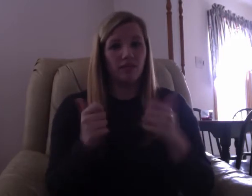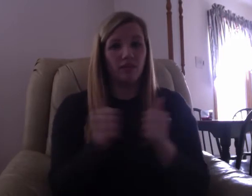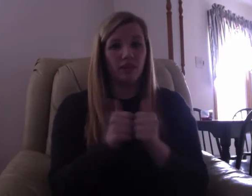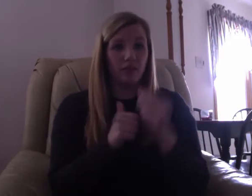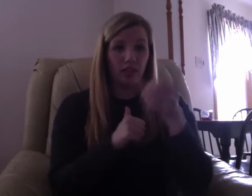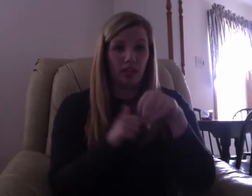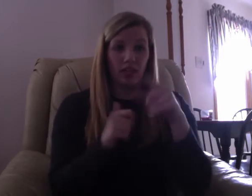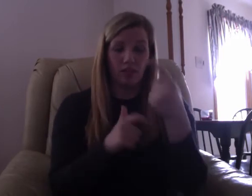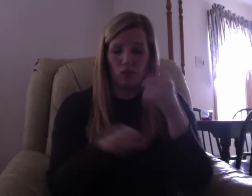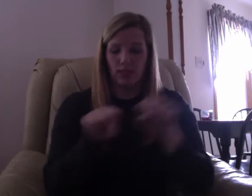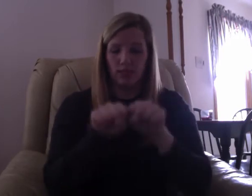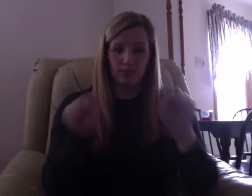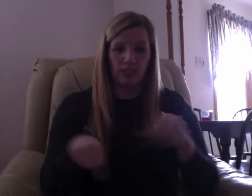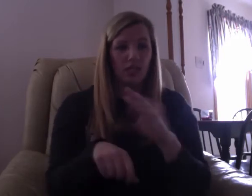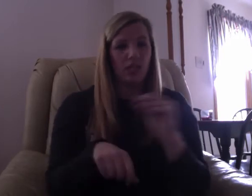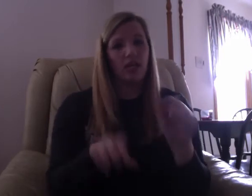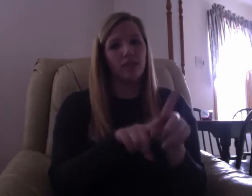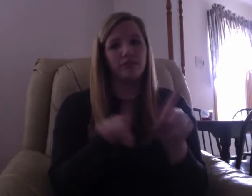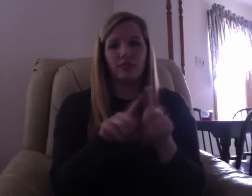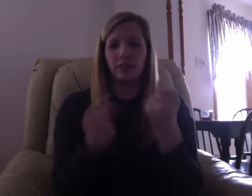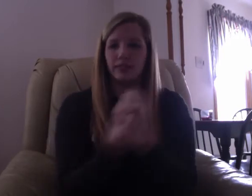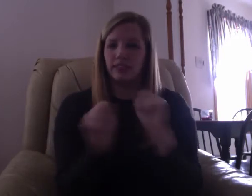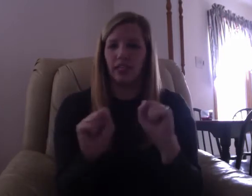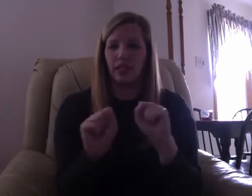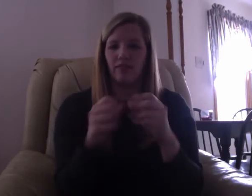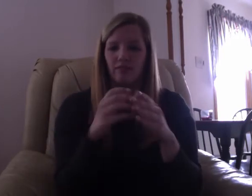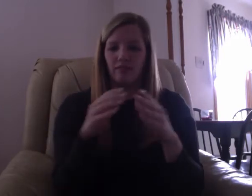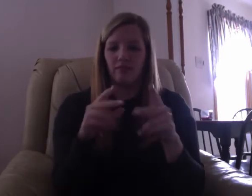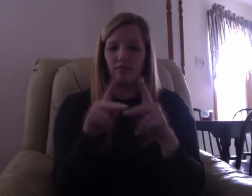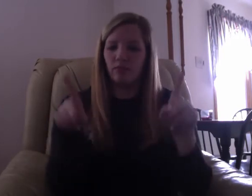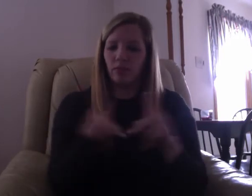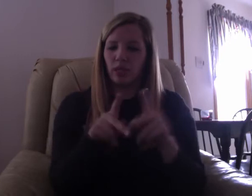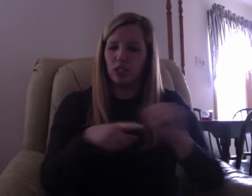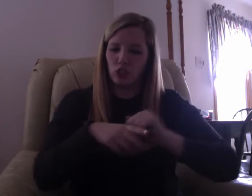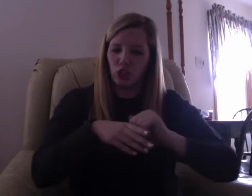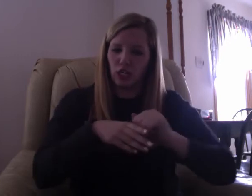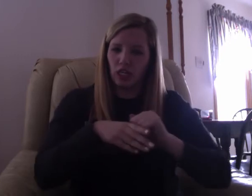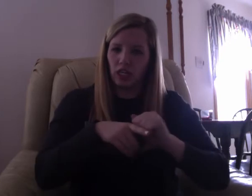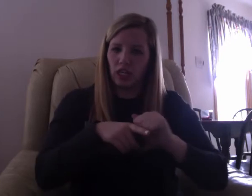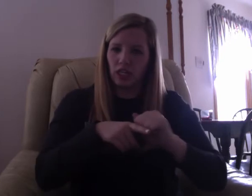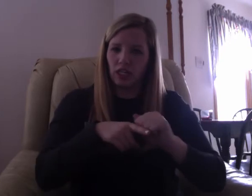also participating in safe space training, which is another thing that we do. We do safe space training for our faculty and staff.